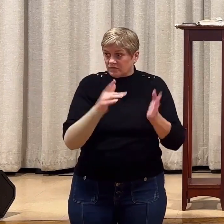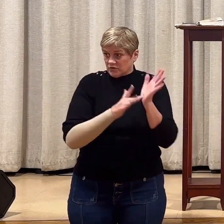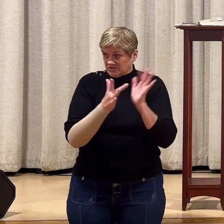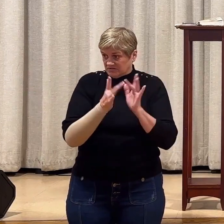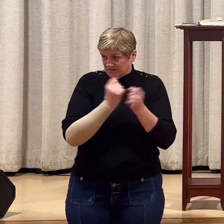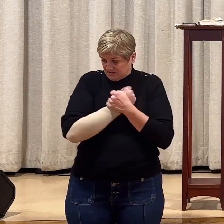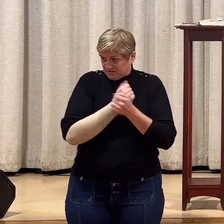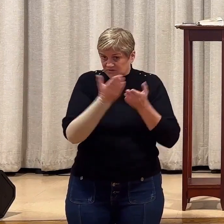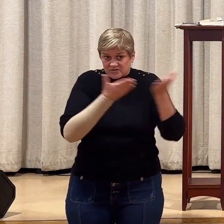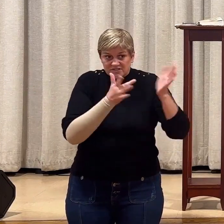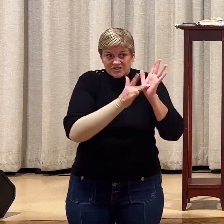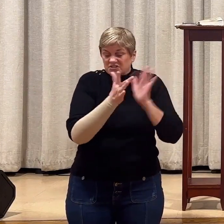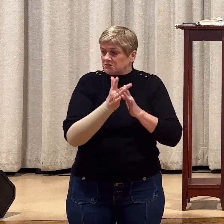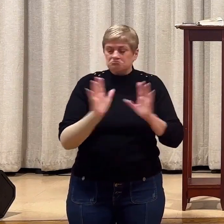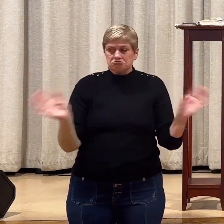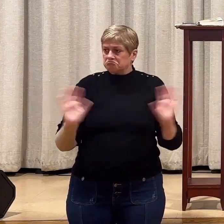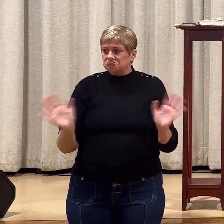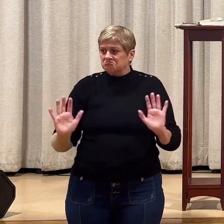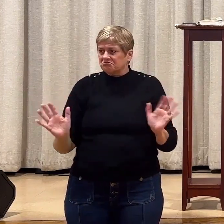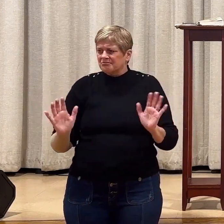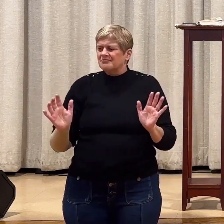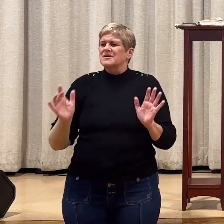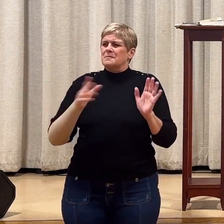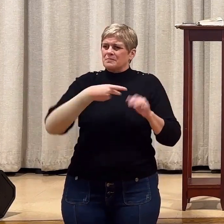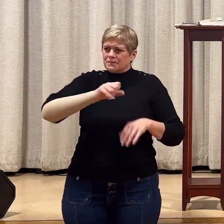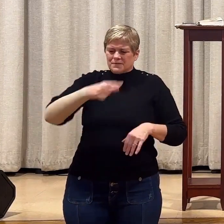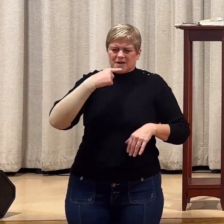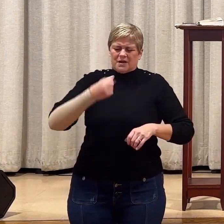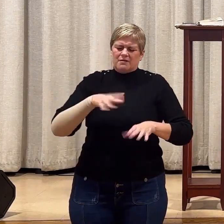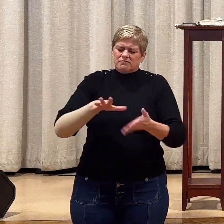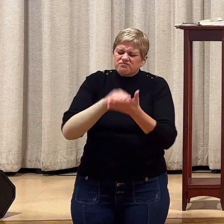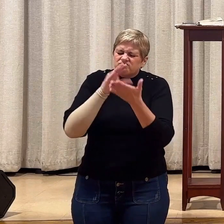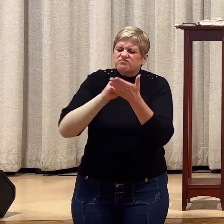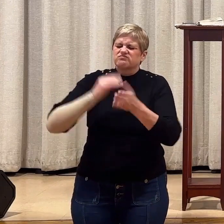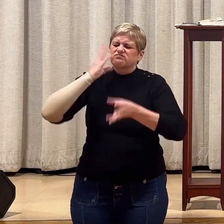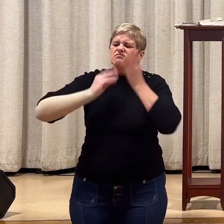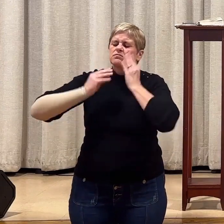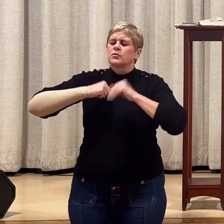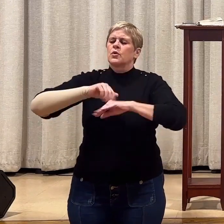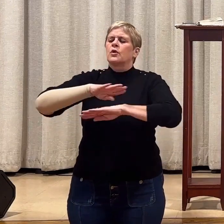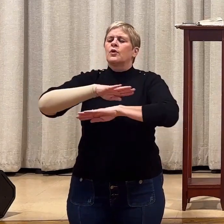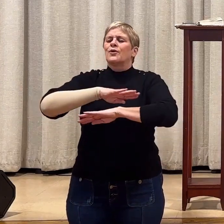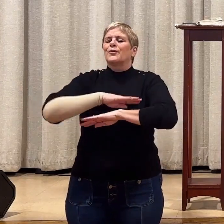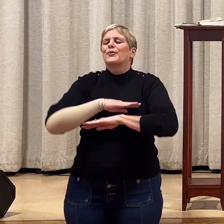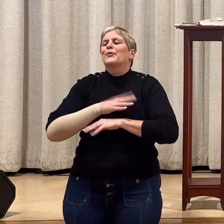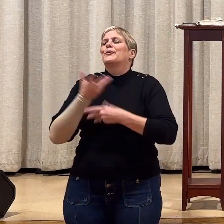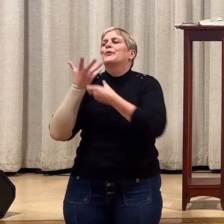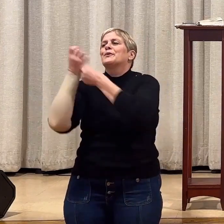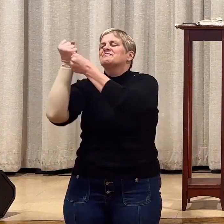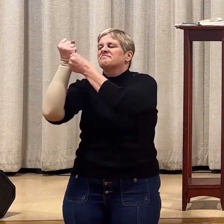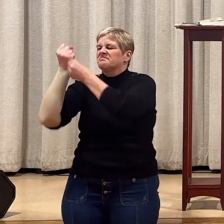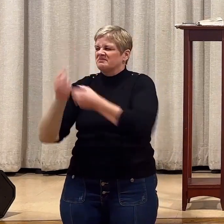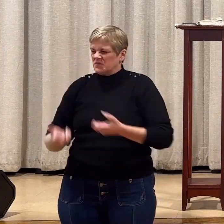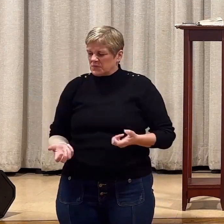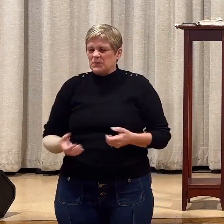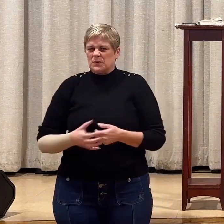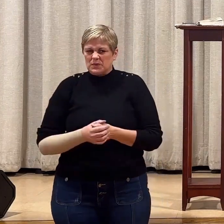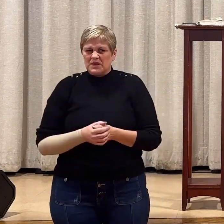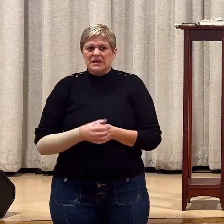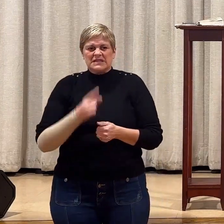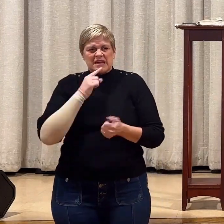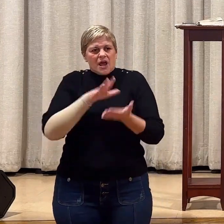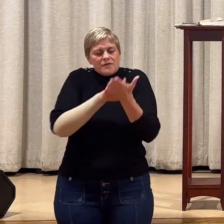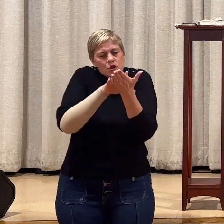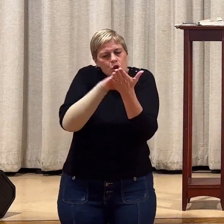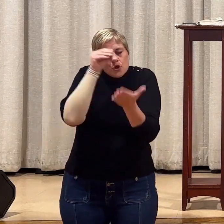to be content. I've learned to trust God. You see, that is powerful. And he said, I've learned to be